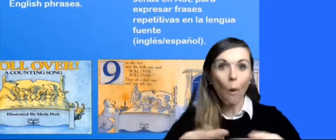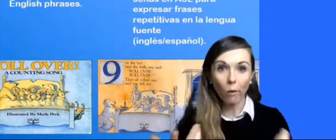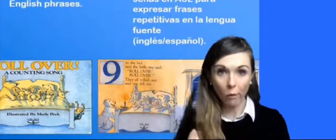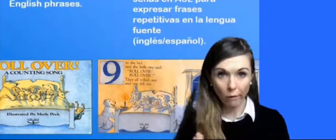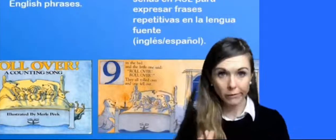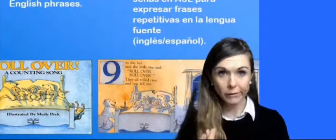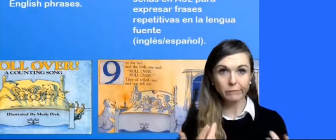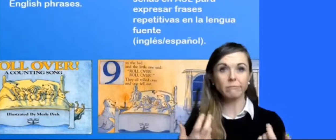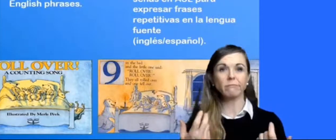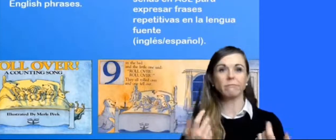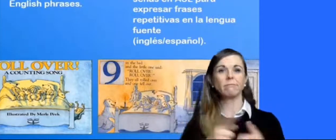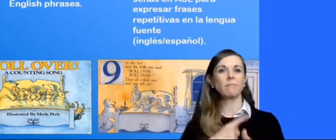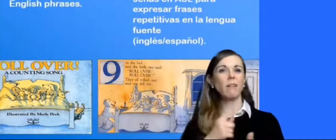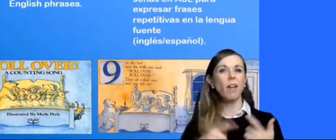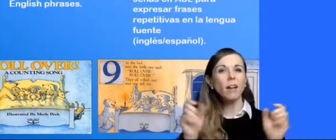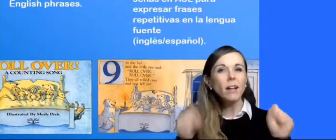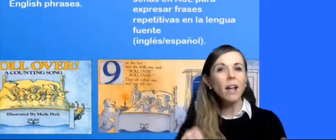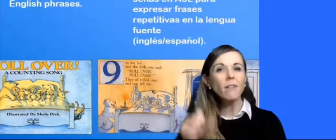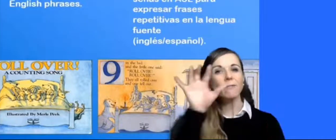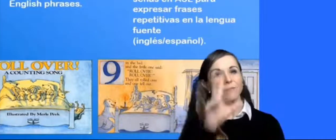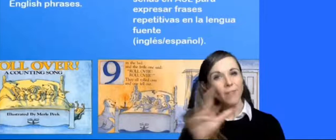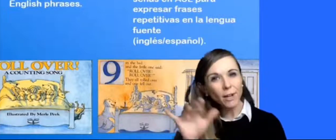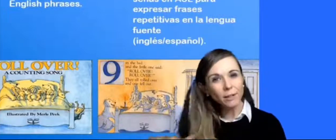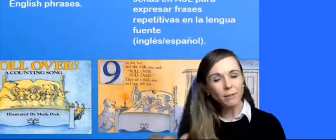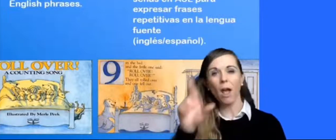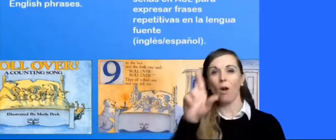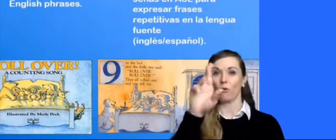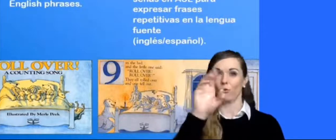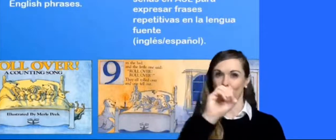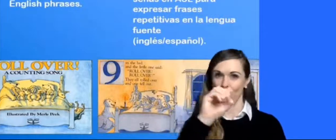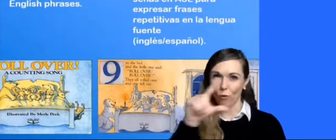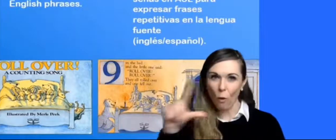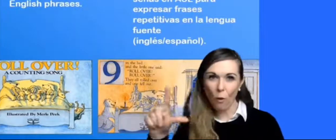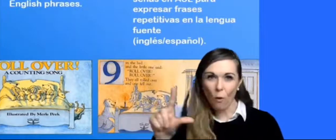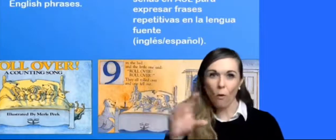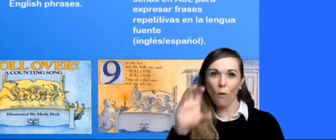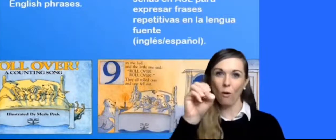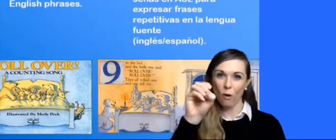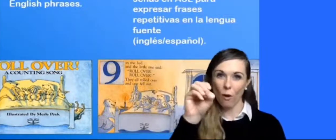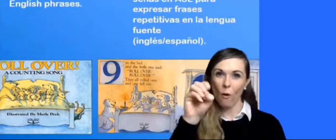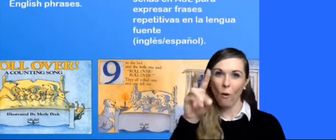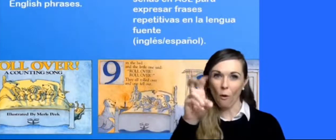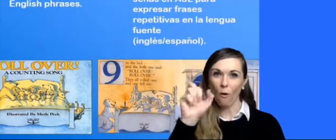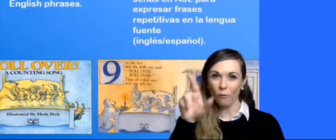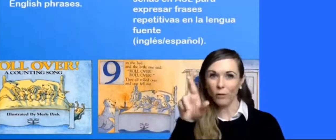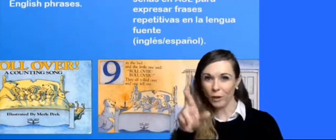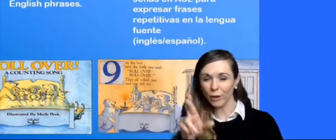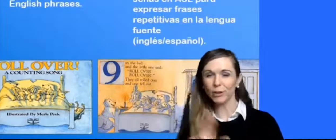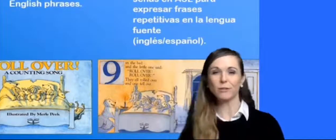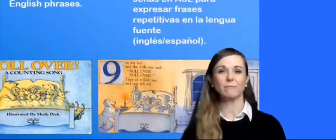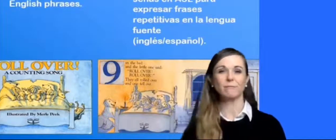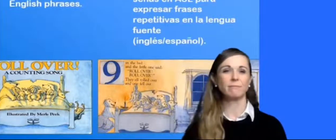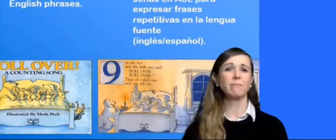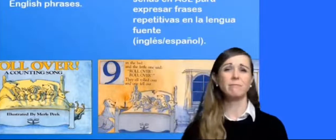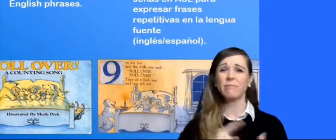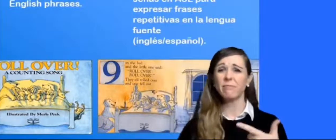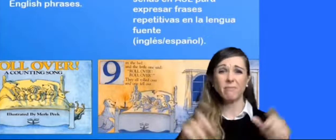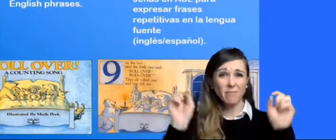different strategies that you can try. You could sign the word roll. You could fingerspell